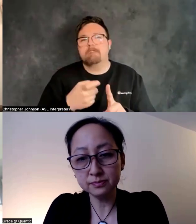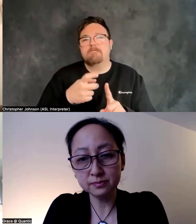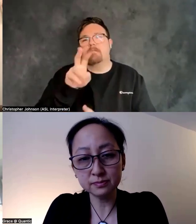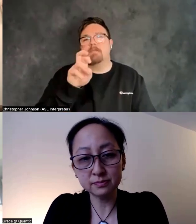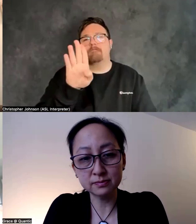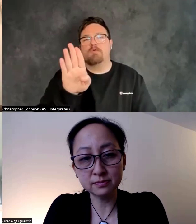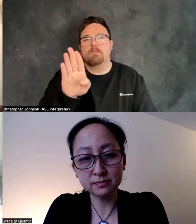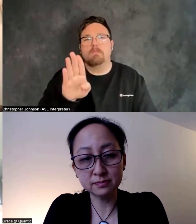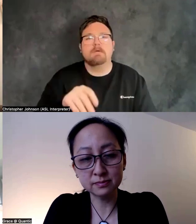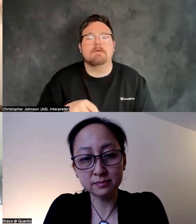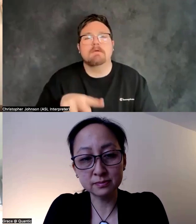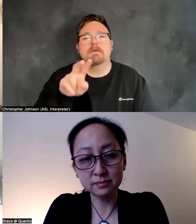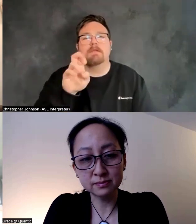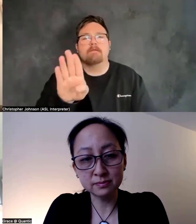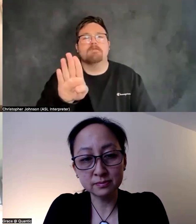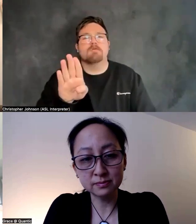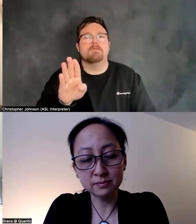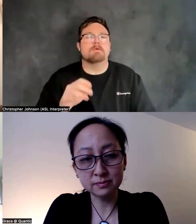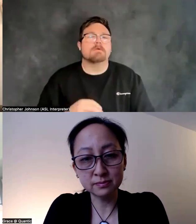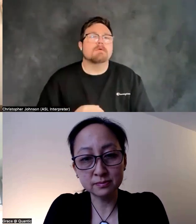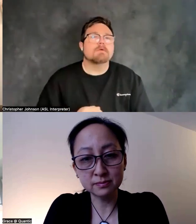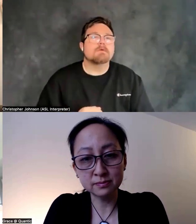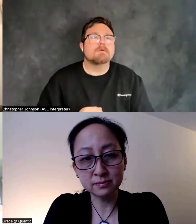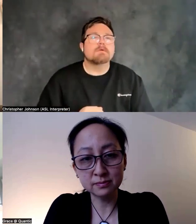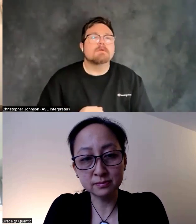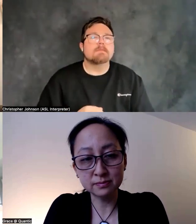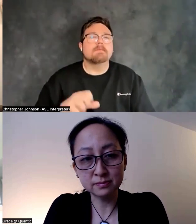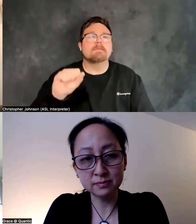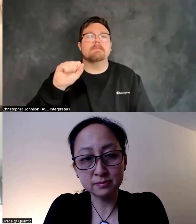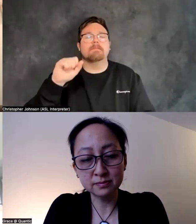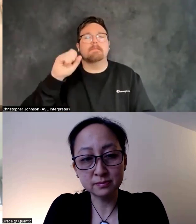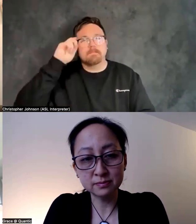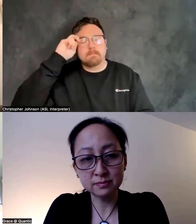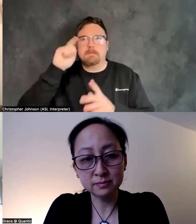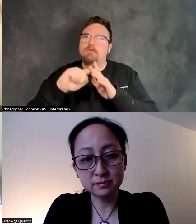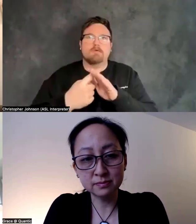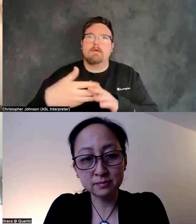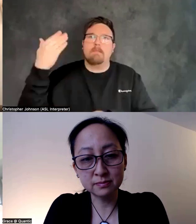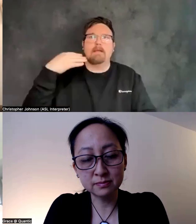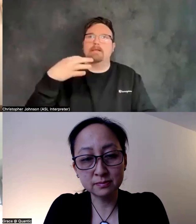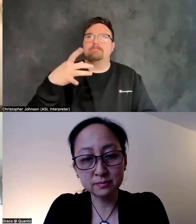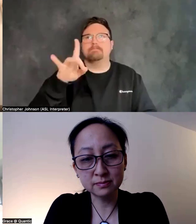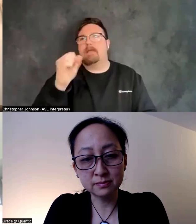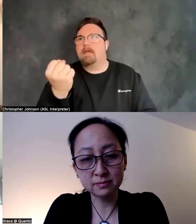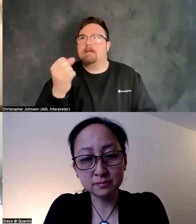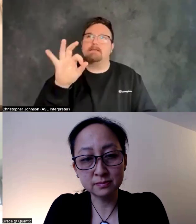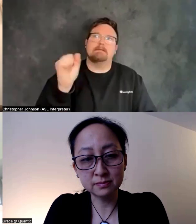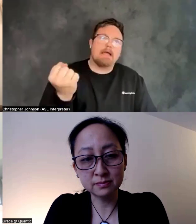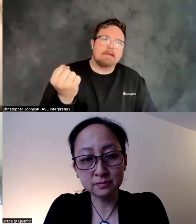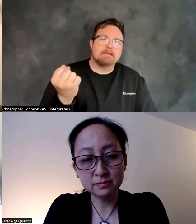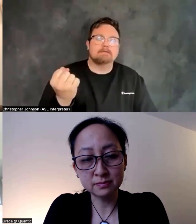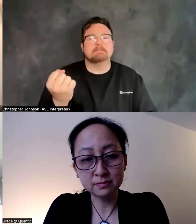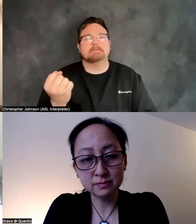the Web1 was the era of static pages that we had way back in 80s and 90s, wherein we had just simple static pages